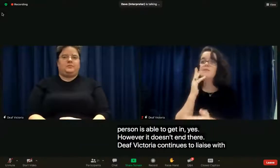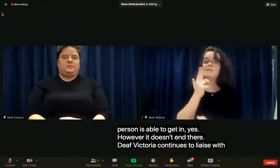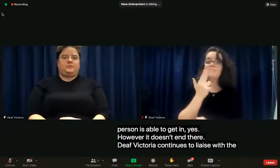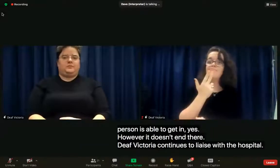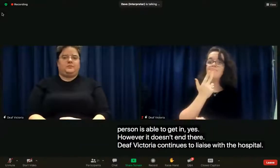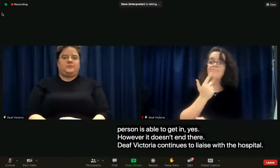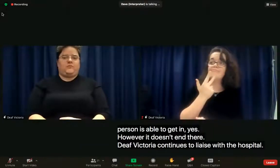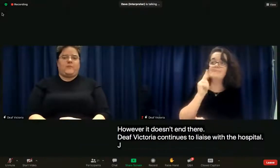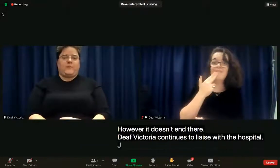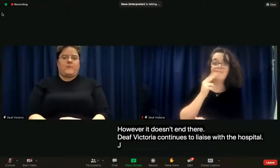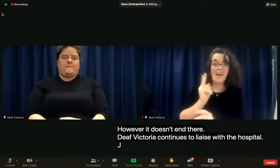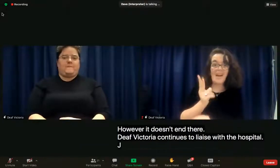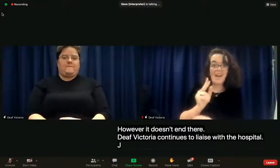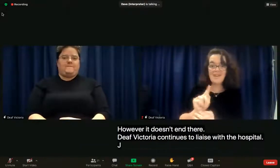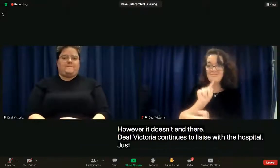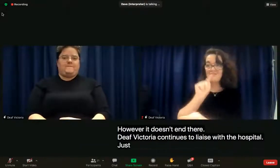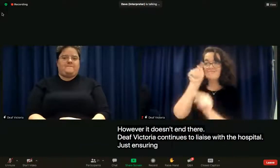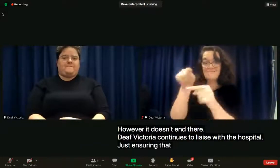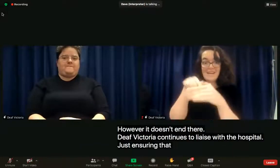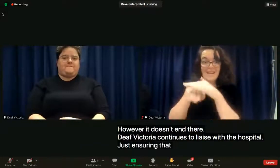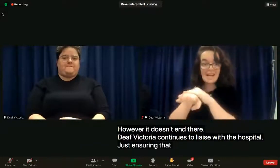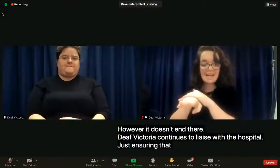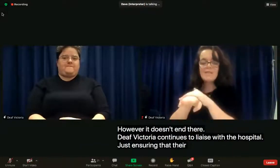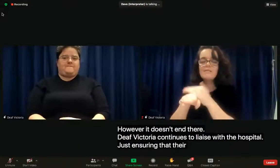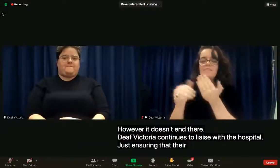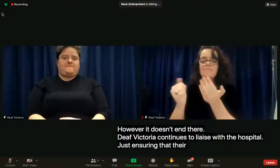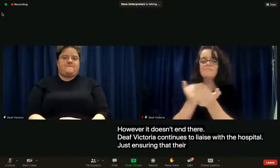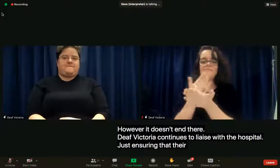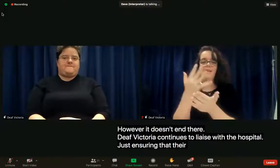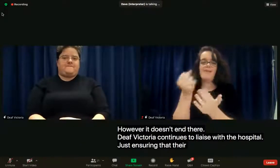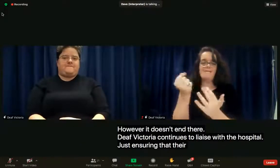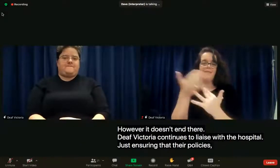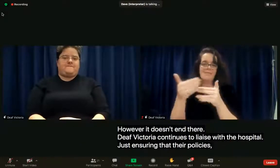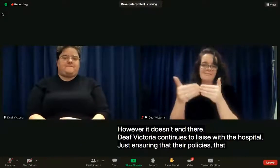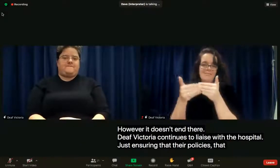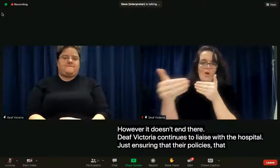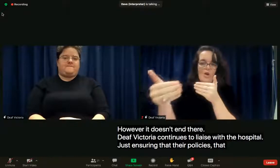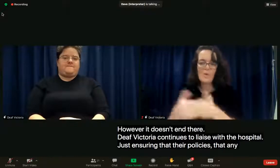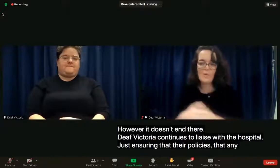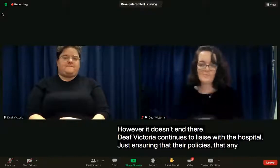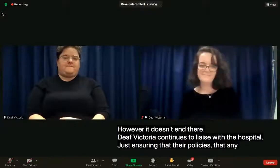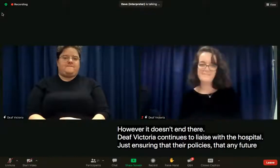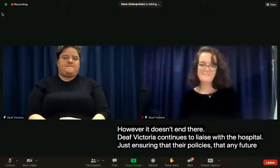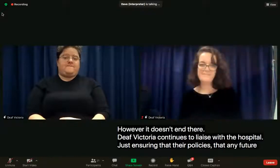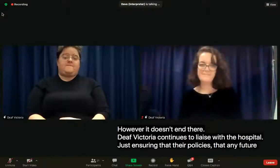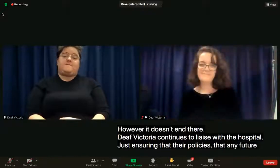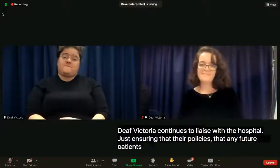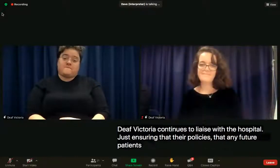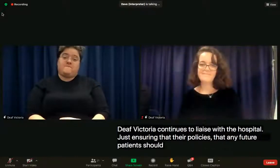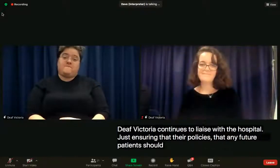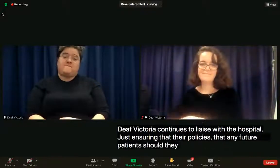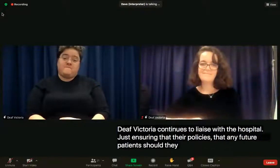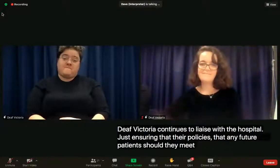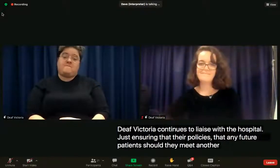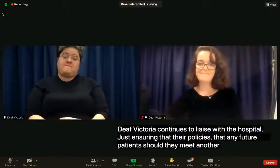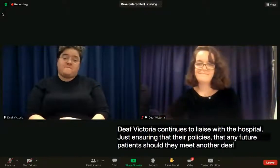that any future patients, should they meet another deaf person, we want to ensure that that access is